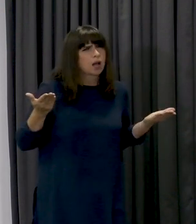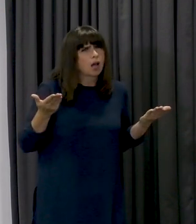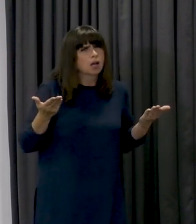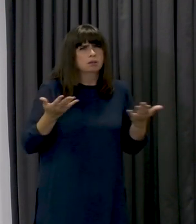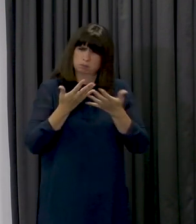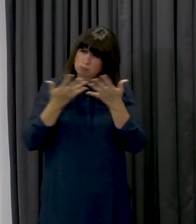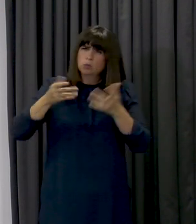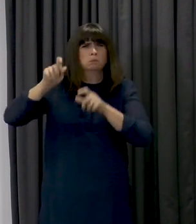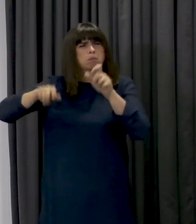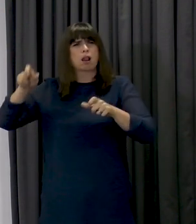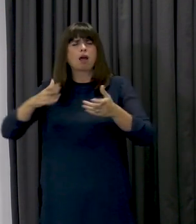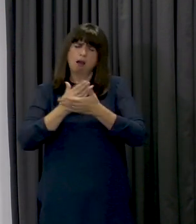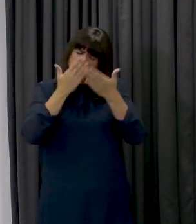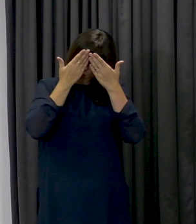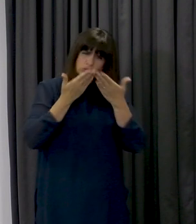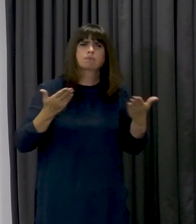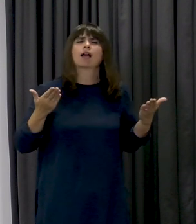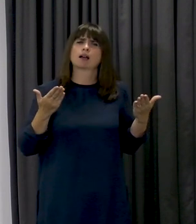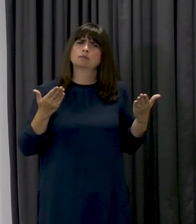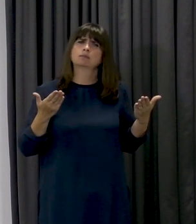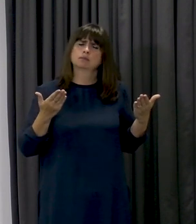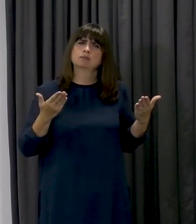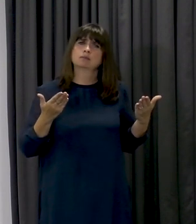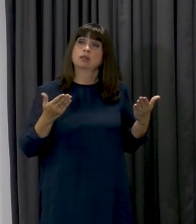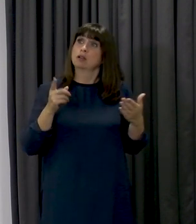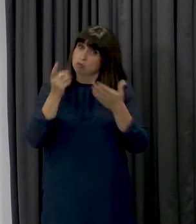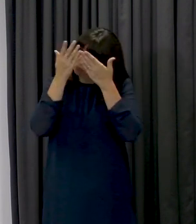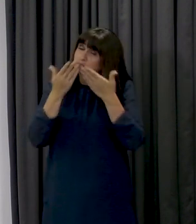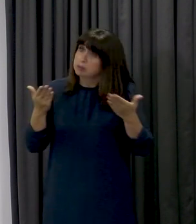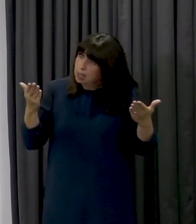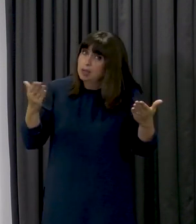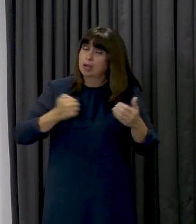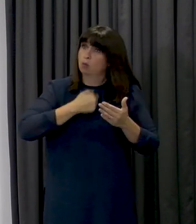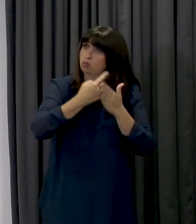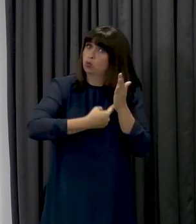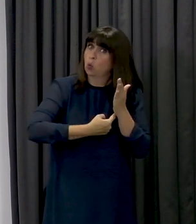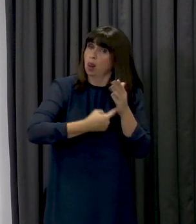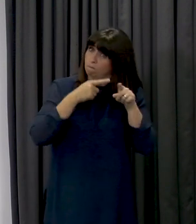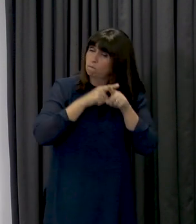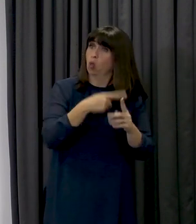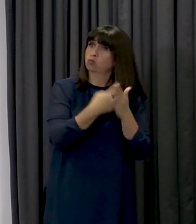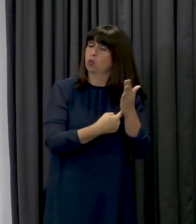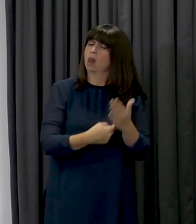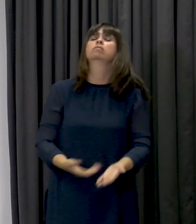of that. And provided people are, we look forward to going on working with people to Wales.